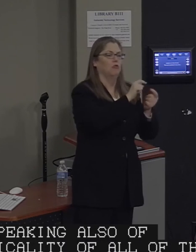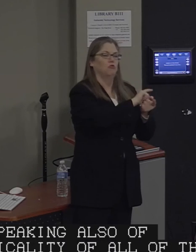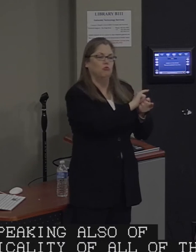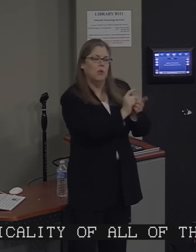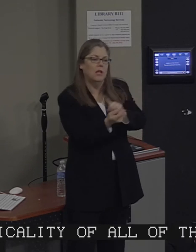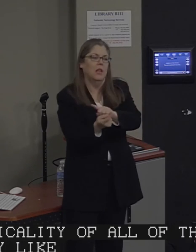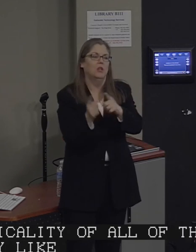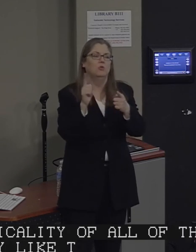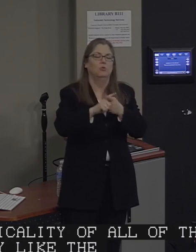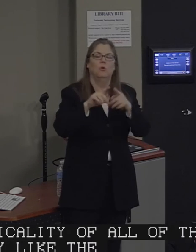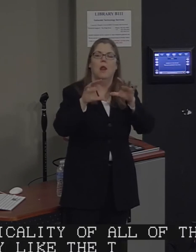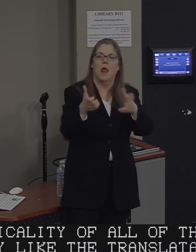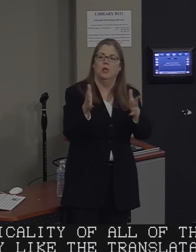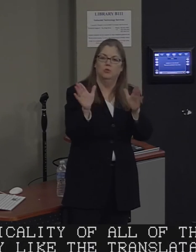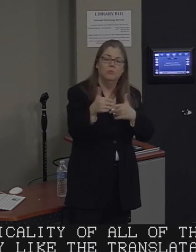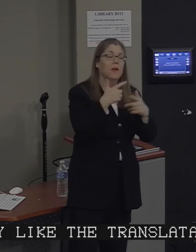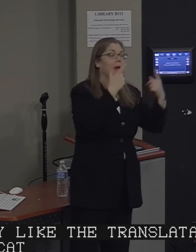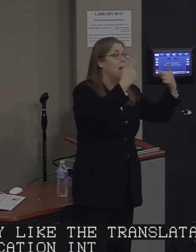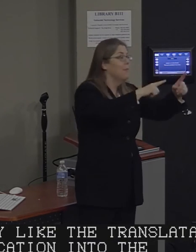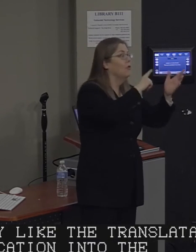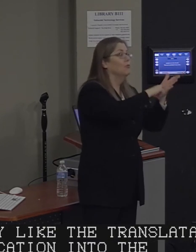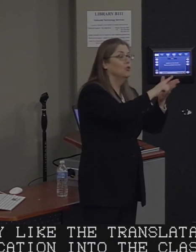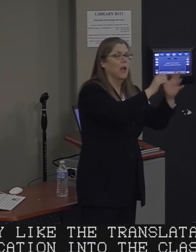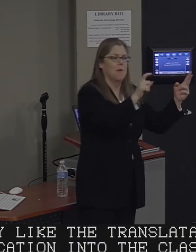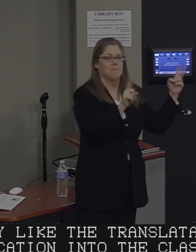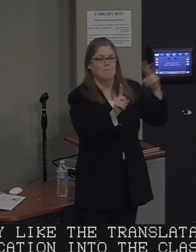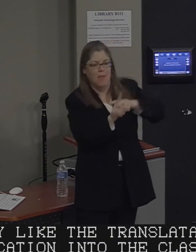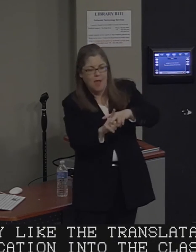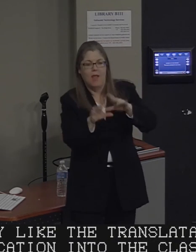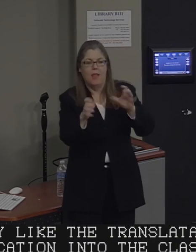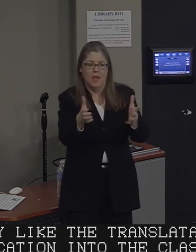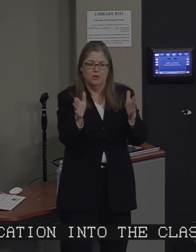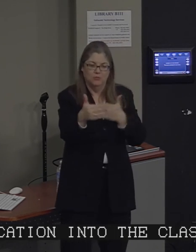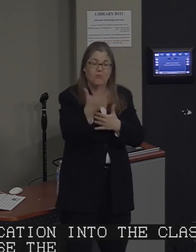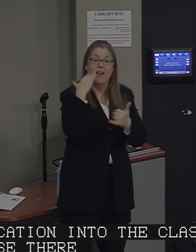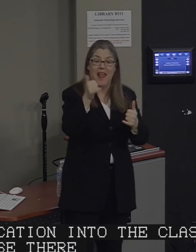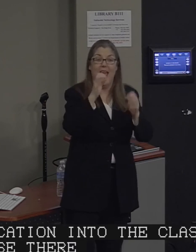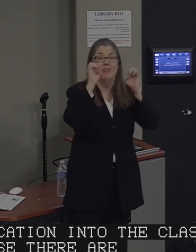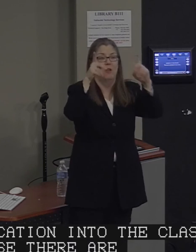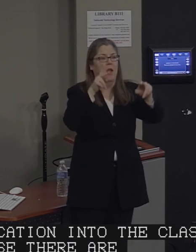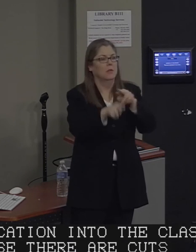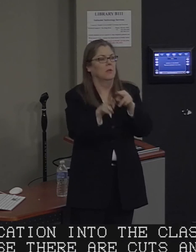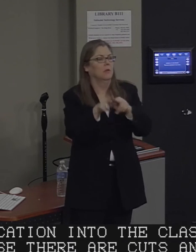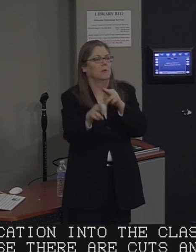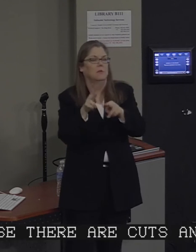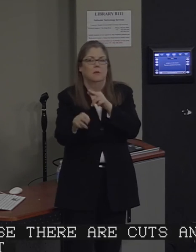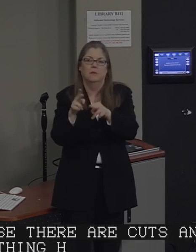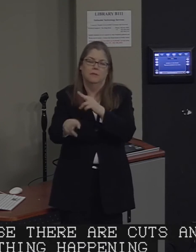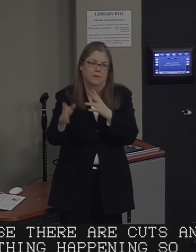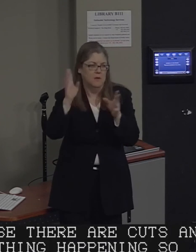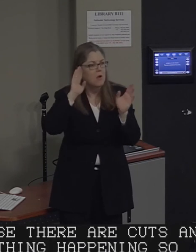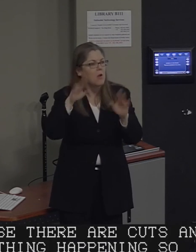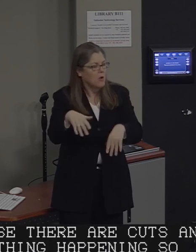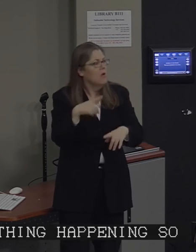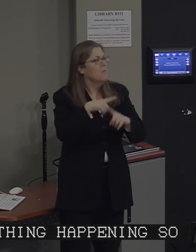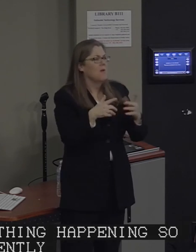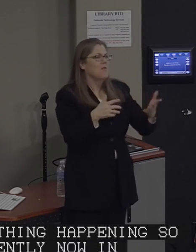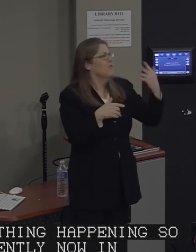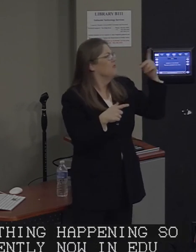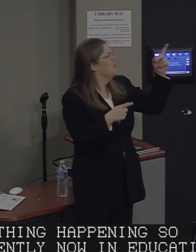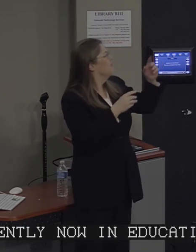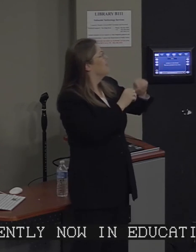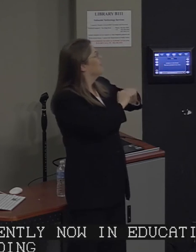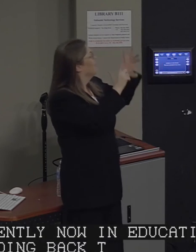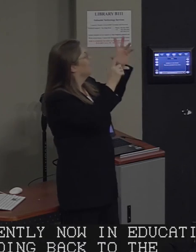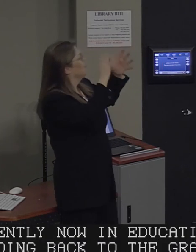there are cuts and everything happening so frequently now in education. But going back to the graph that you had earlier in the presentation, that most